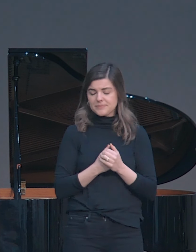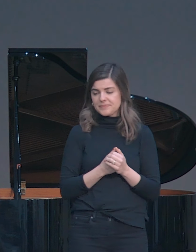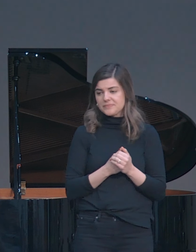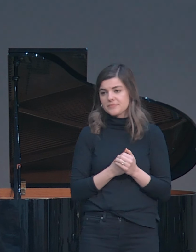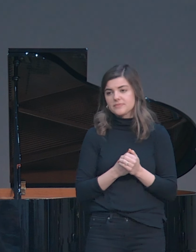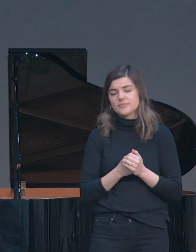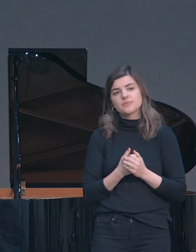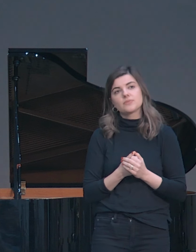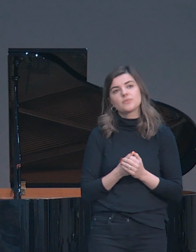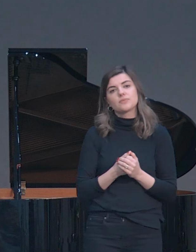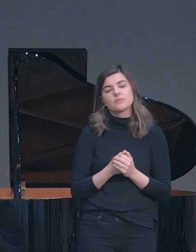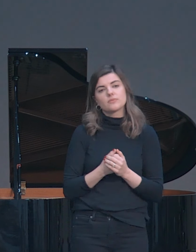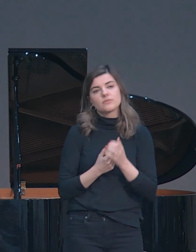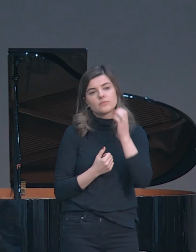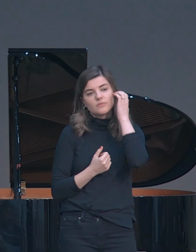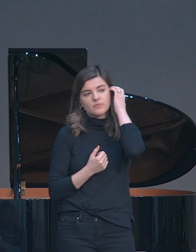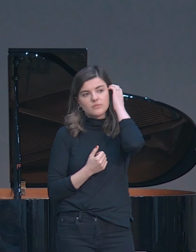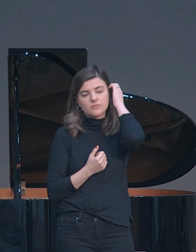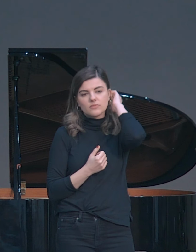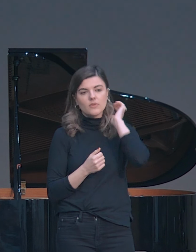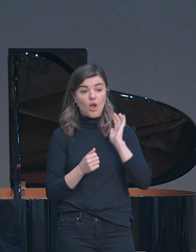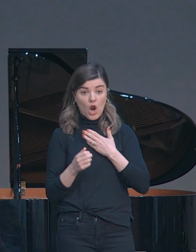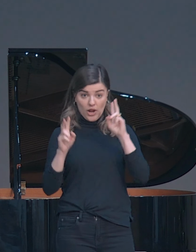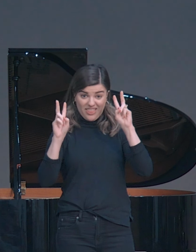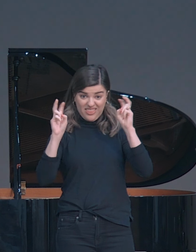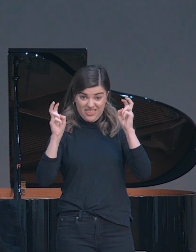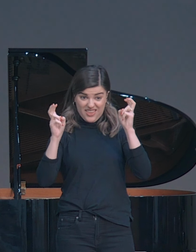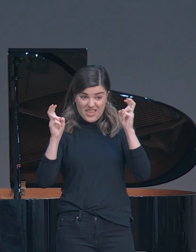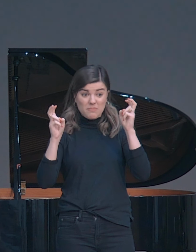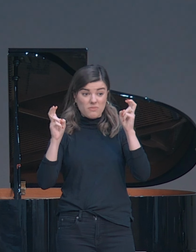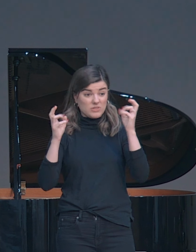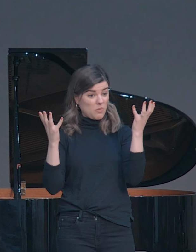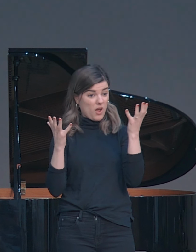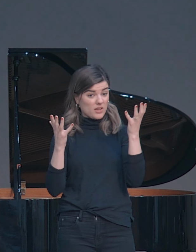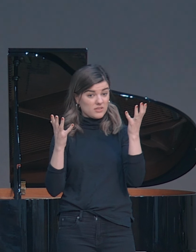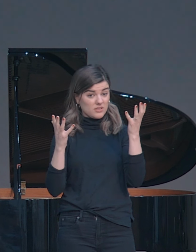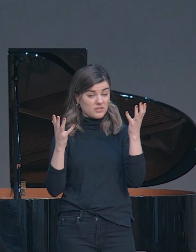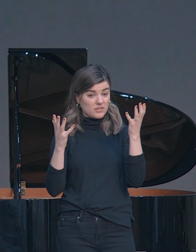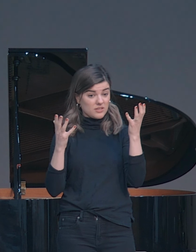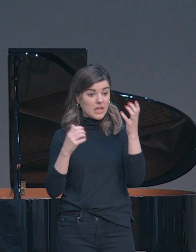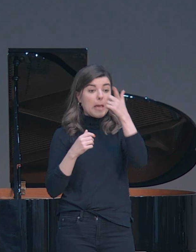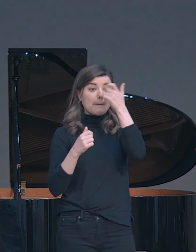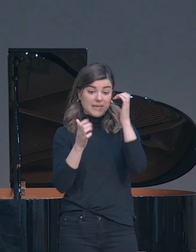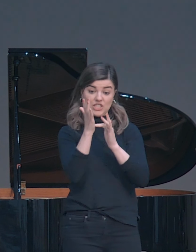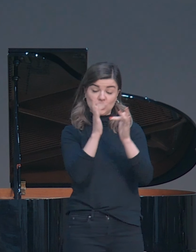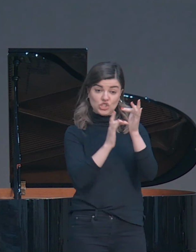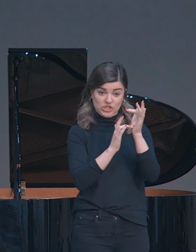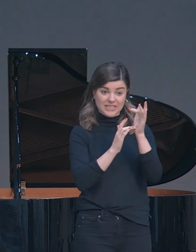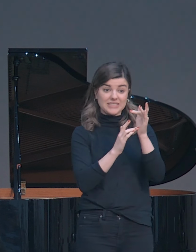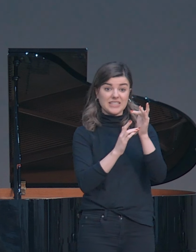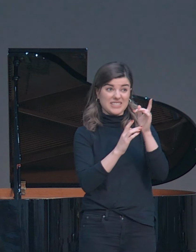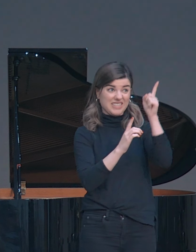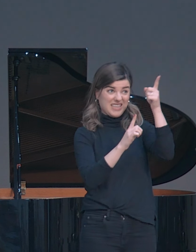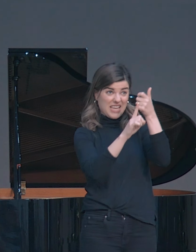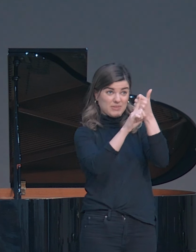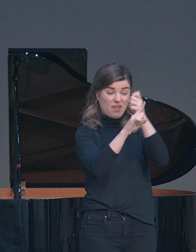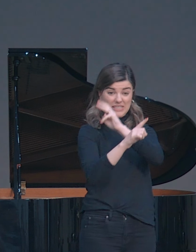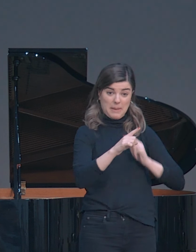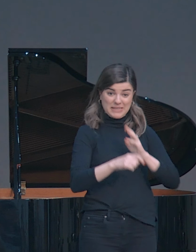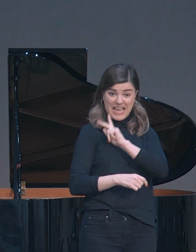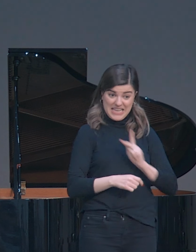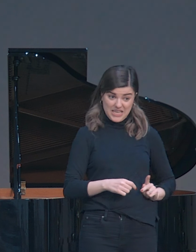through 4. Our theme for the book of Matthew is this: because Jesus is the Messiah King,